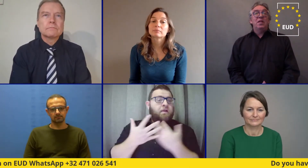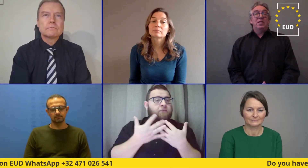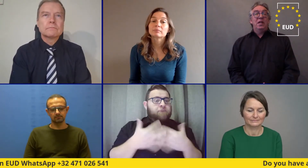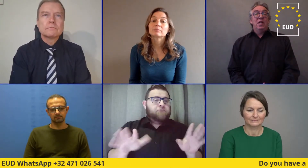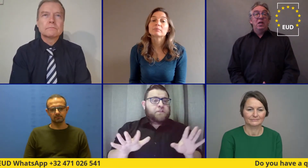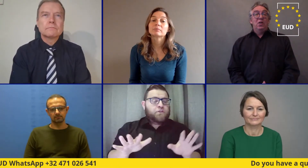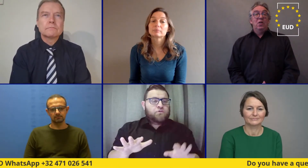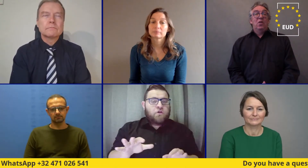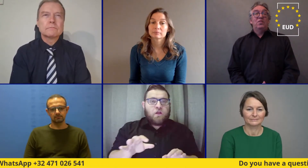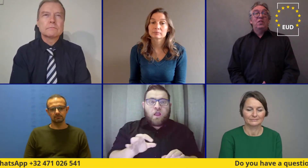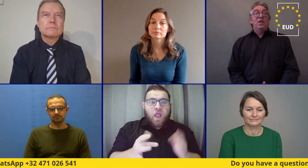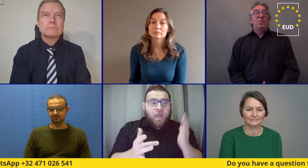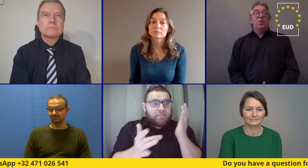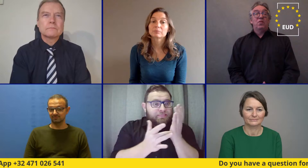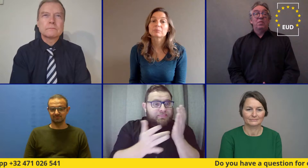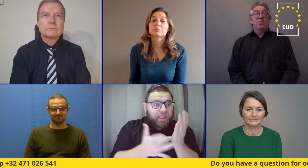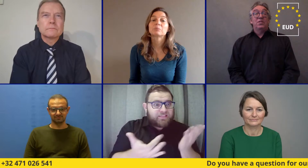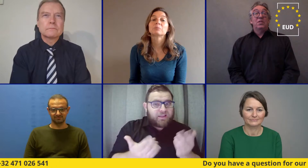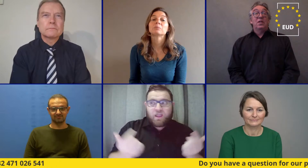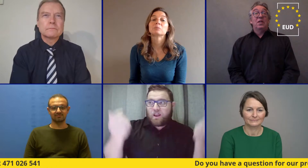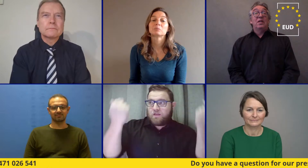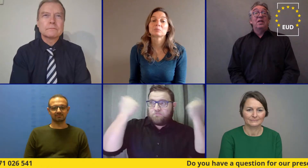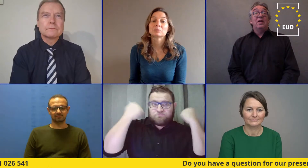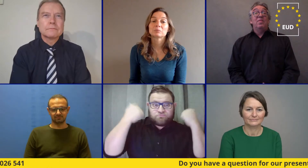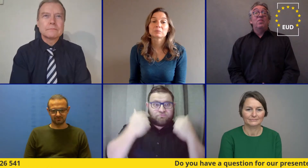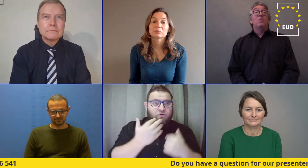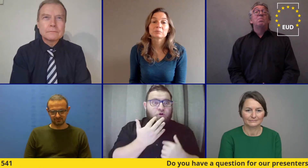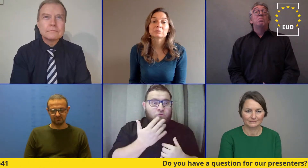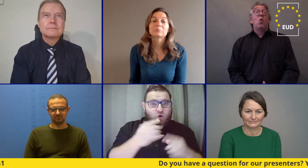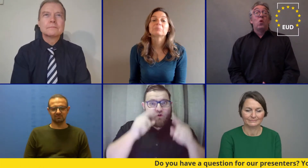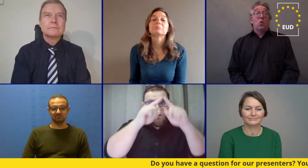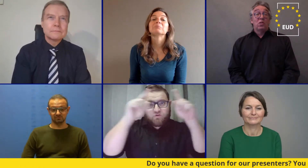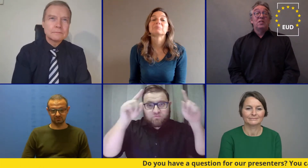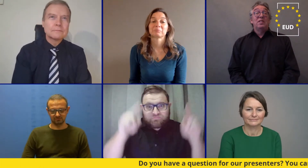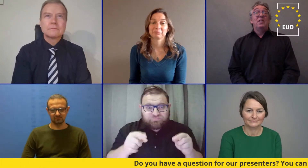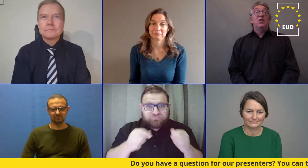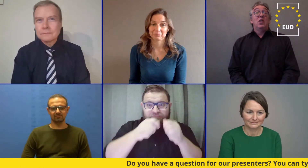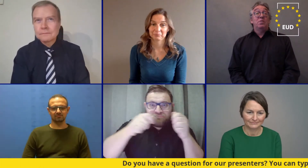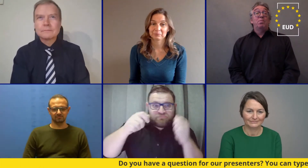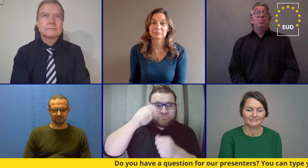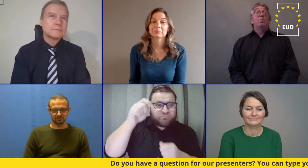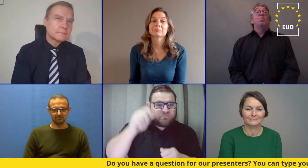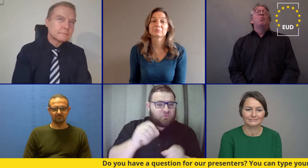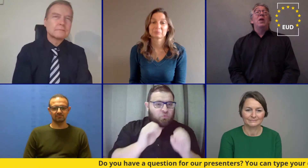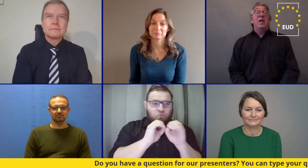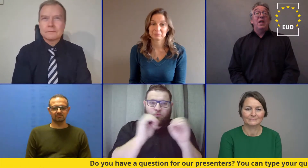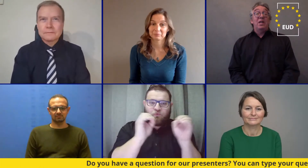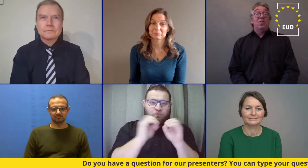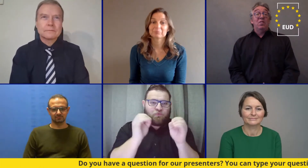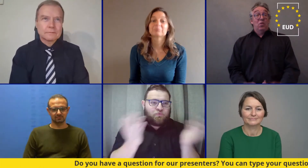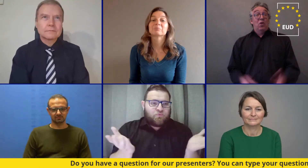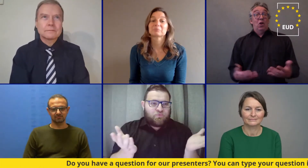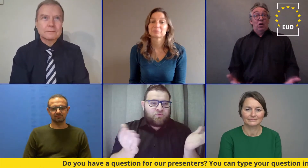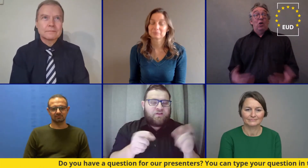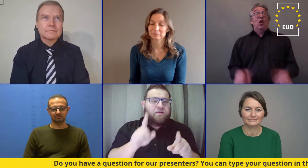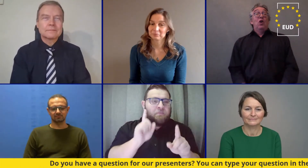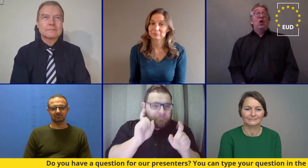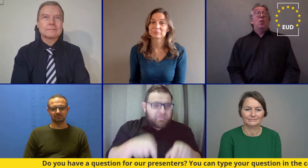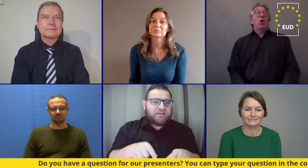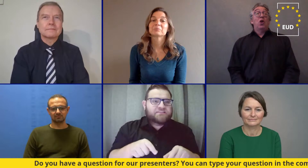Accessibility of TV programs involves more than just bringing in a body,